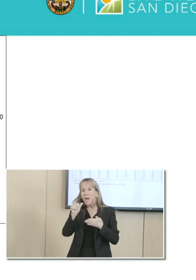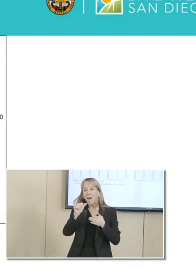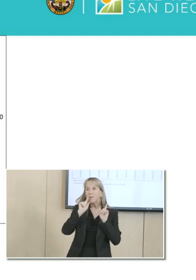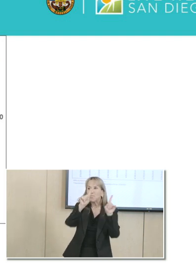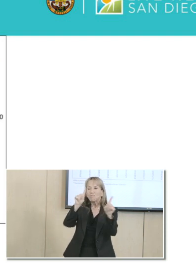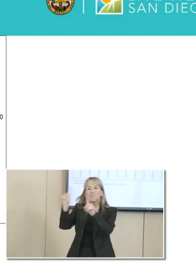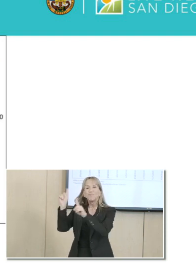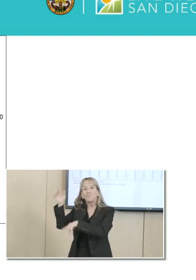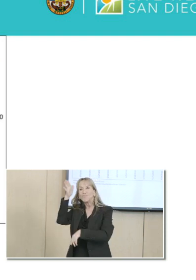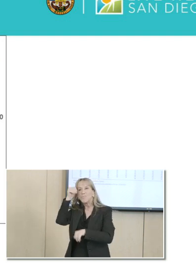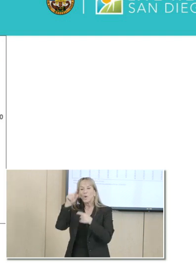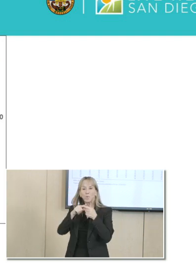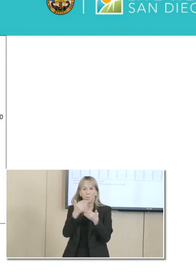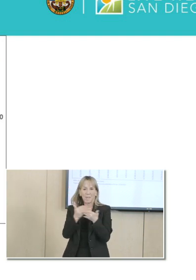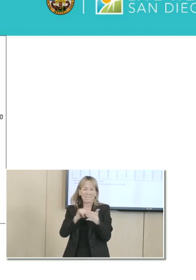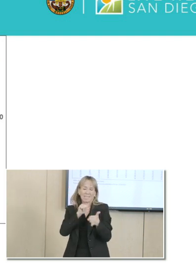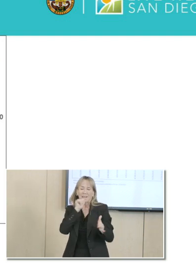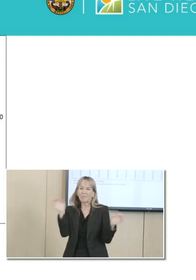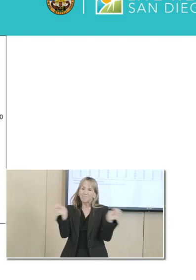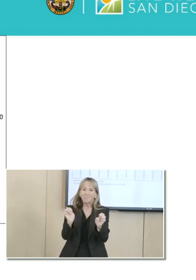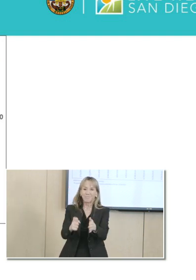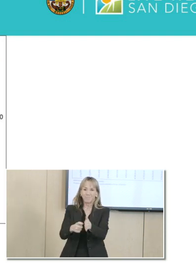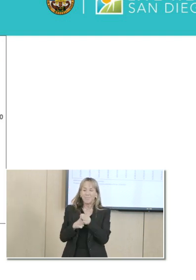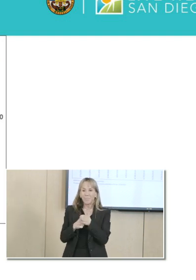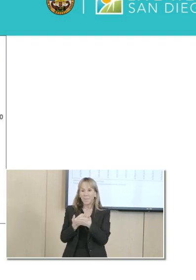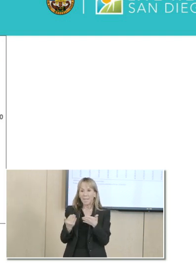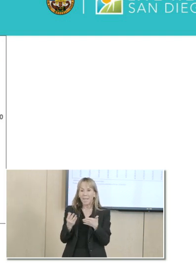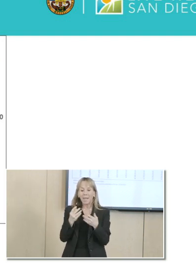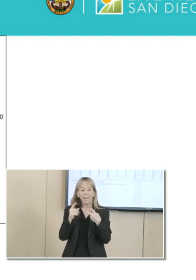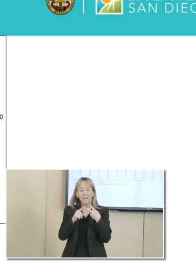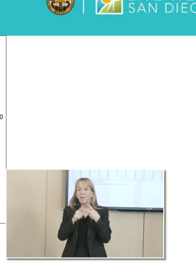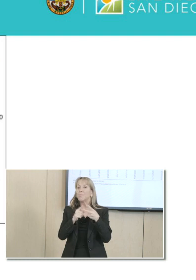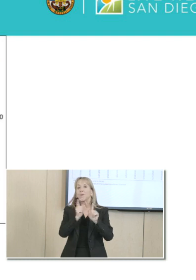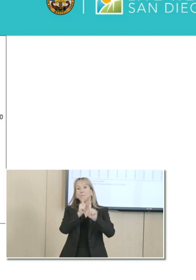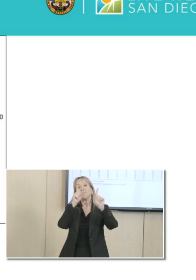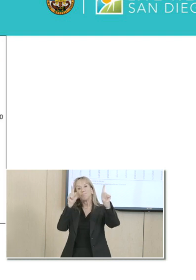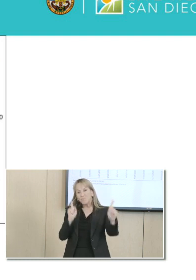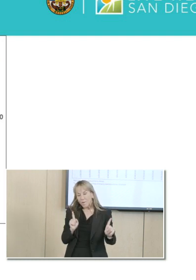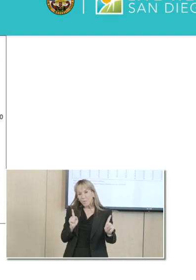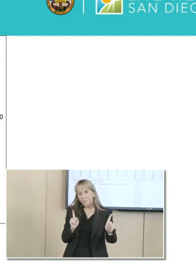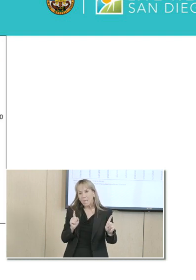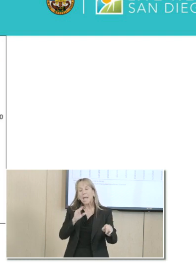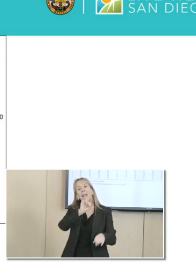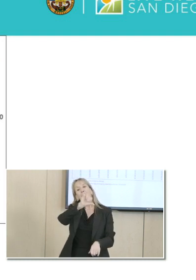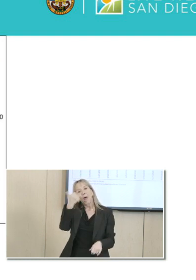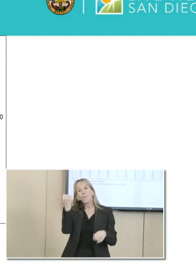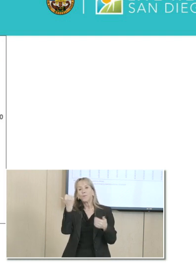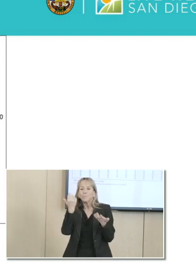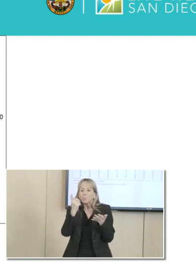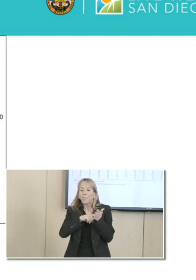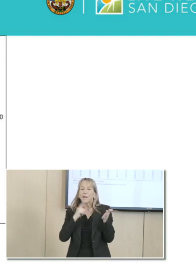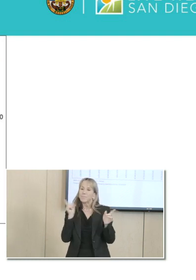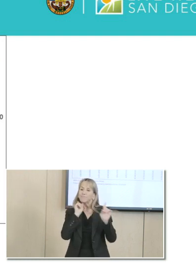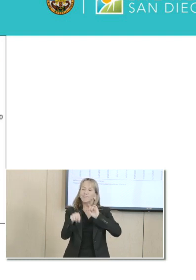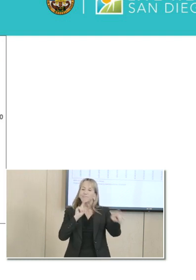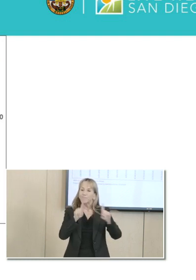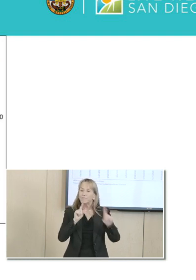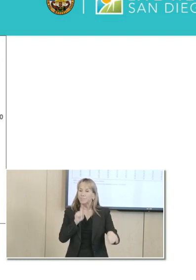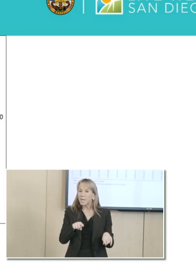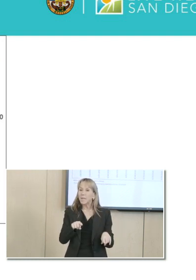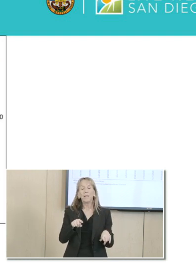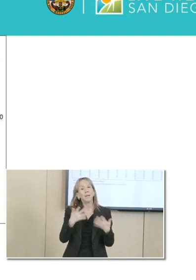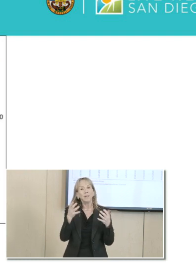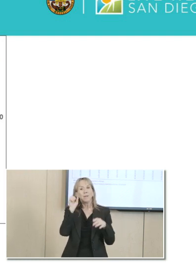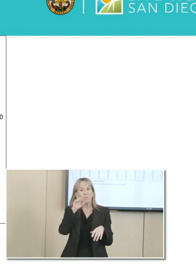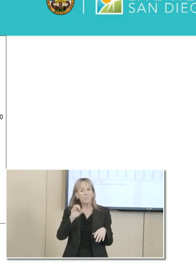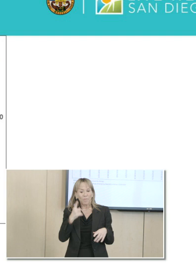activities and by doing social distancing and the other recommendations that have been put forward, as well as the orders that have been put